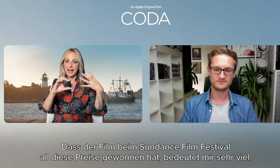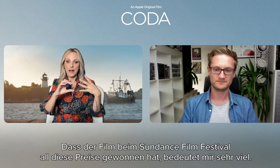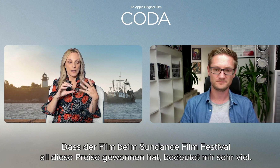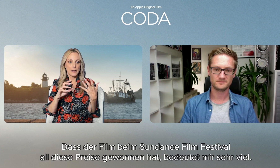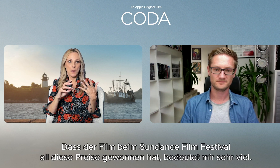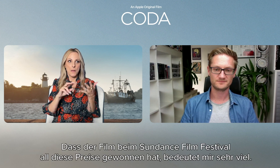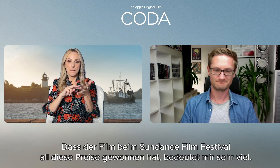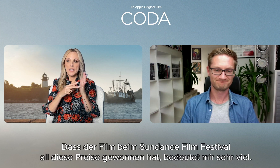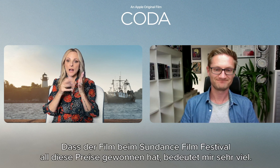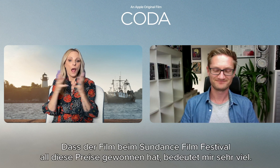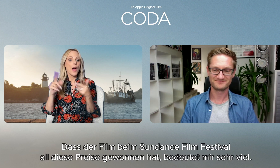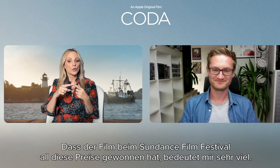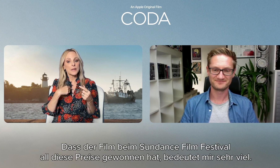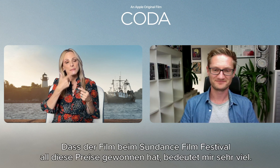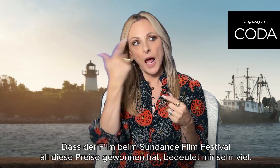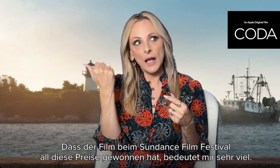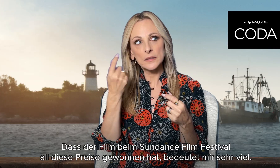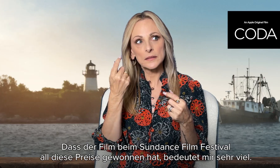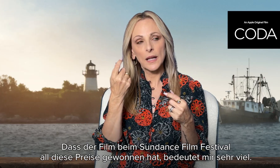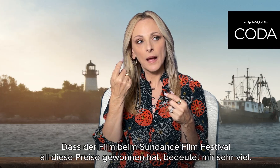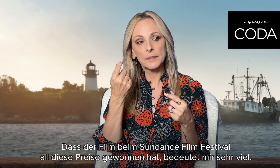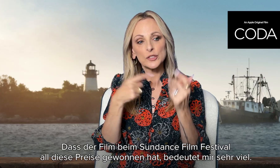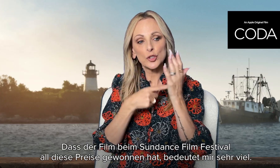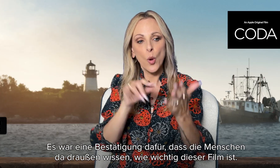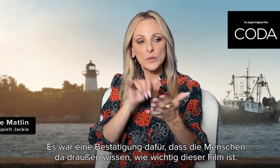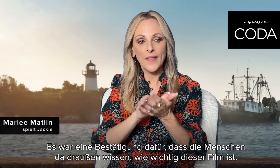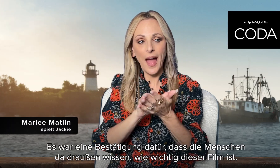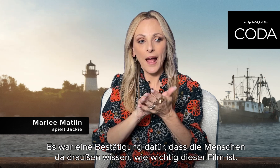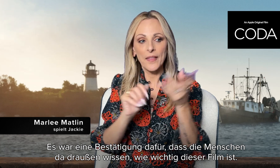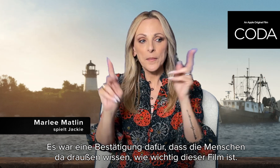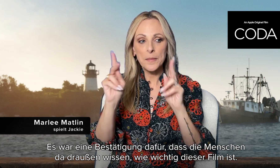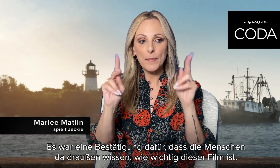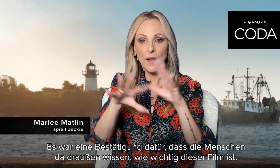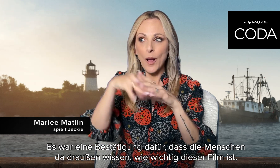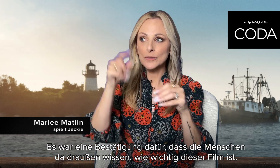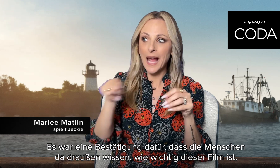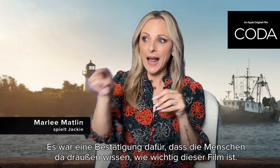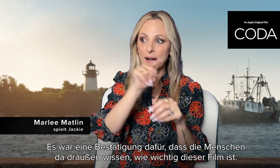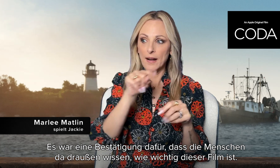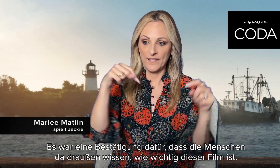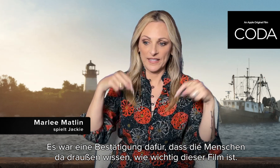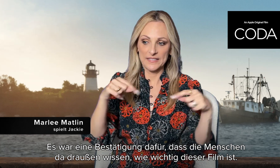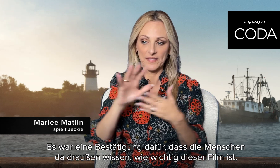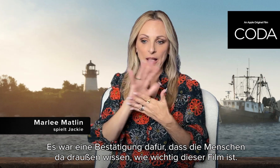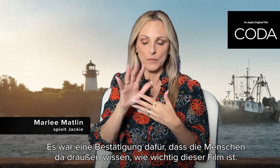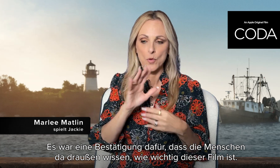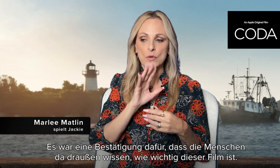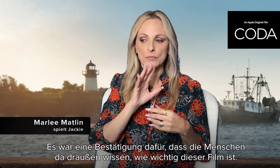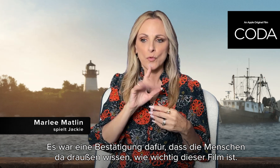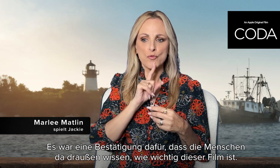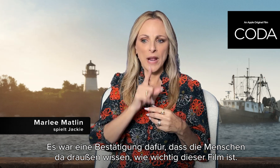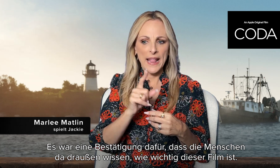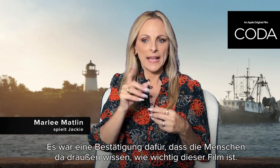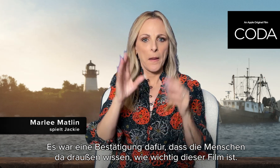Winning all those awards at Sundance, it meant a lot to me. It was a validation that people out